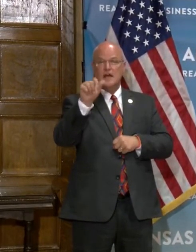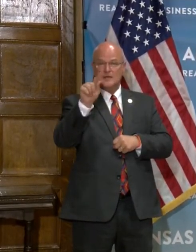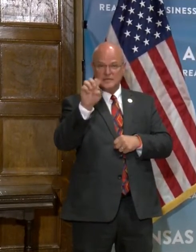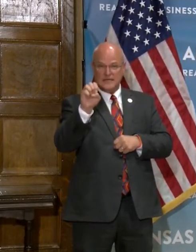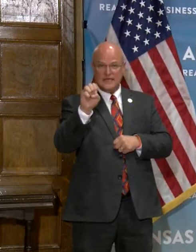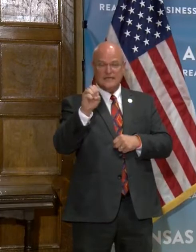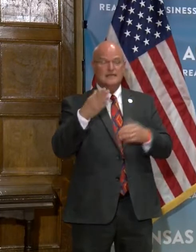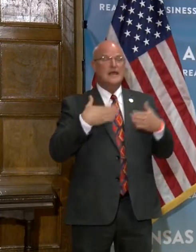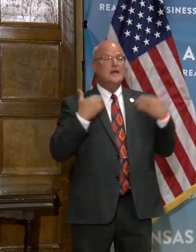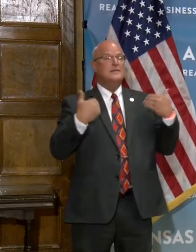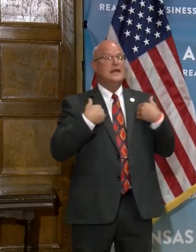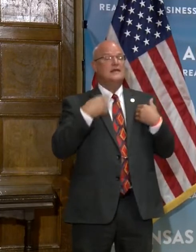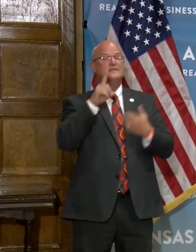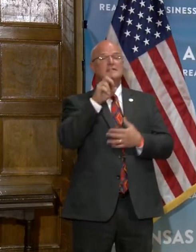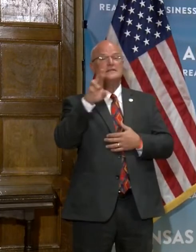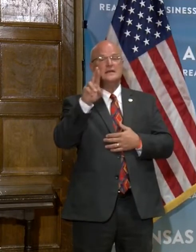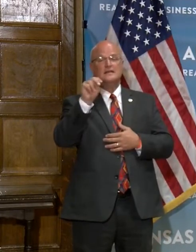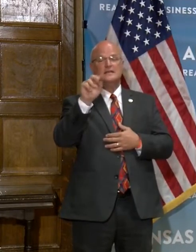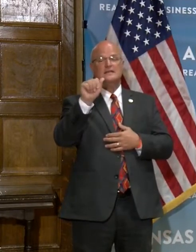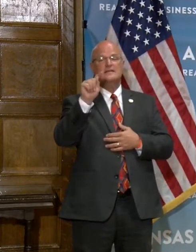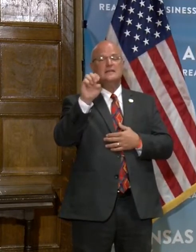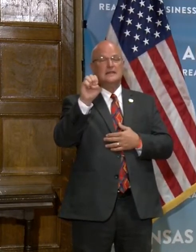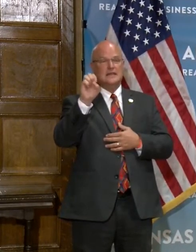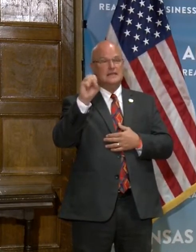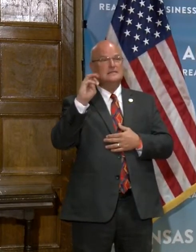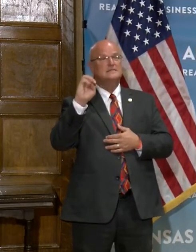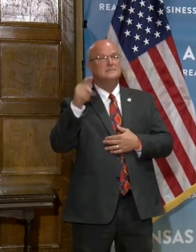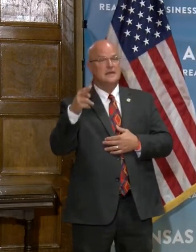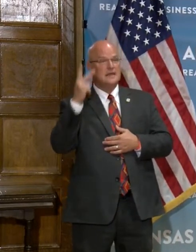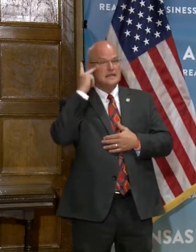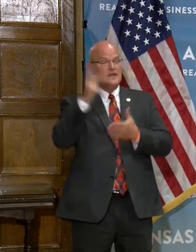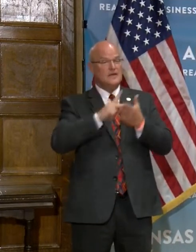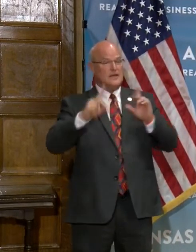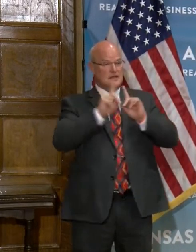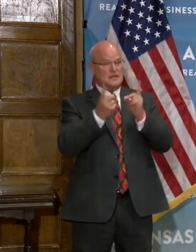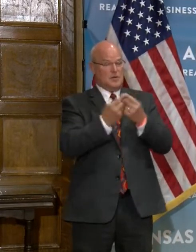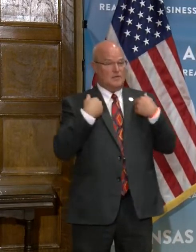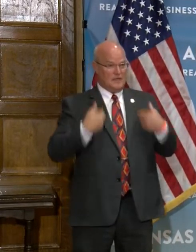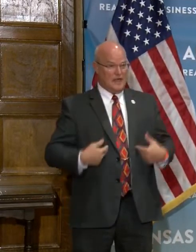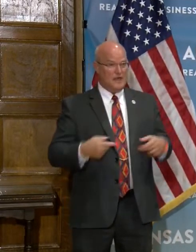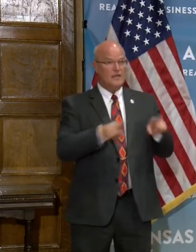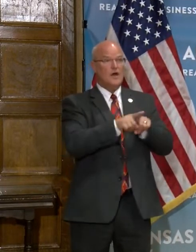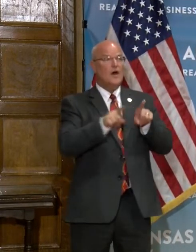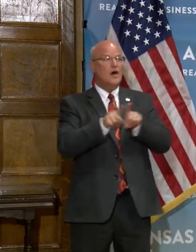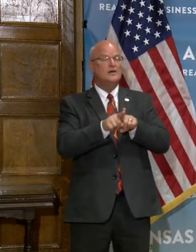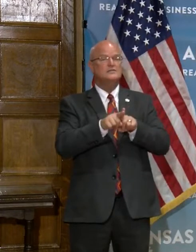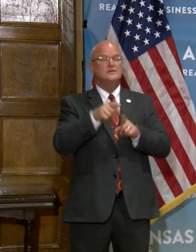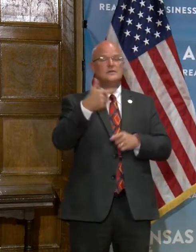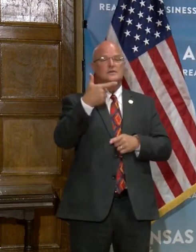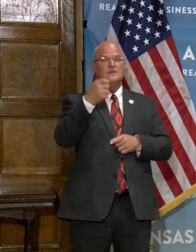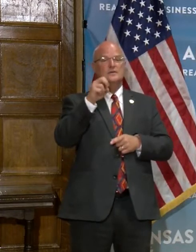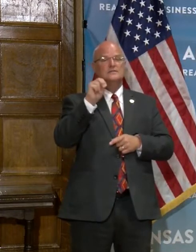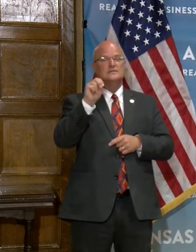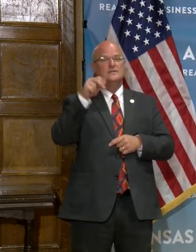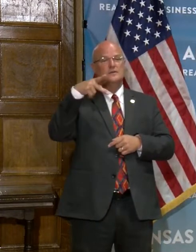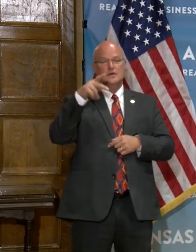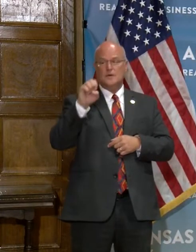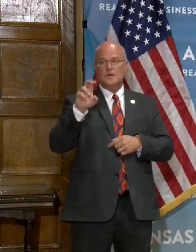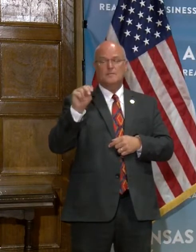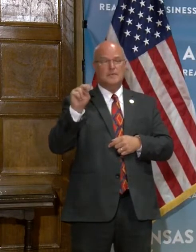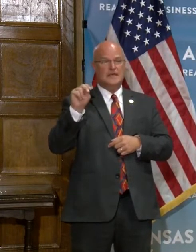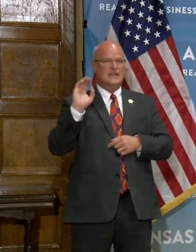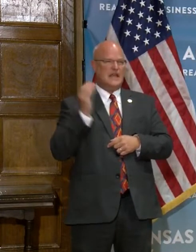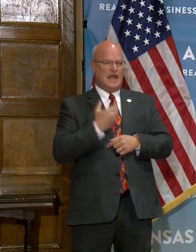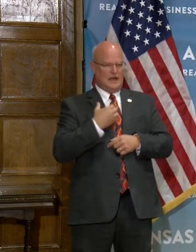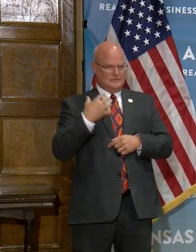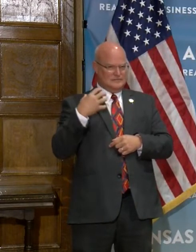to be joined by Secretary Nate Smith, Secretary of the Department of Health, and also General Kendall Penn. Our Adjutant